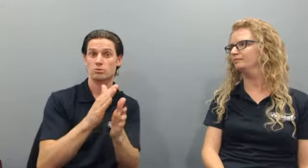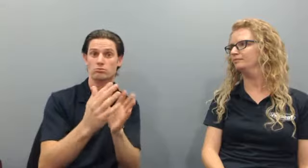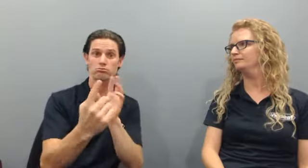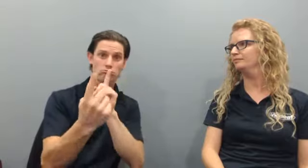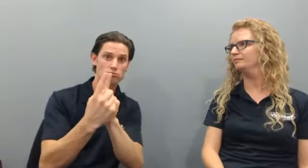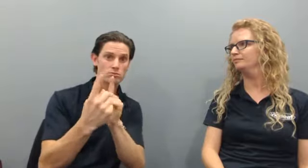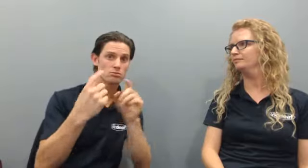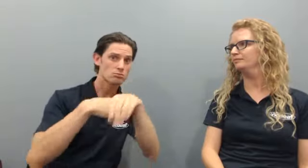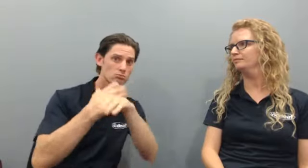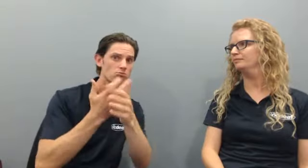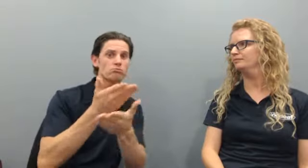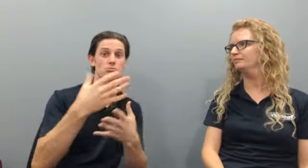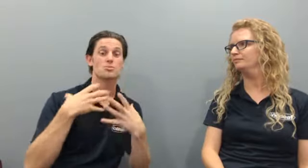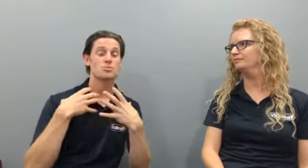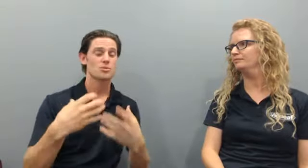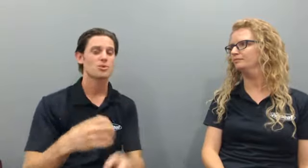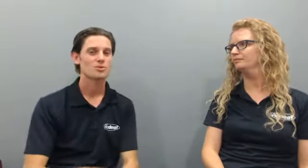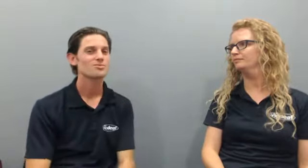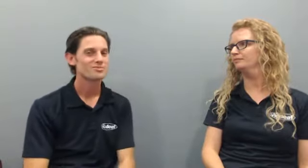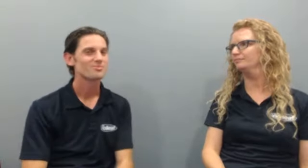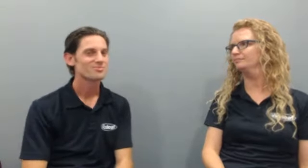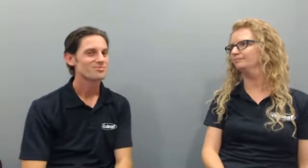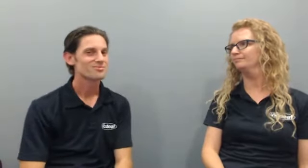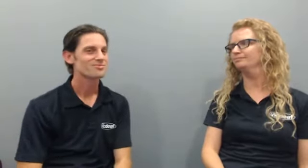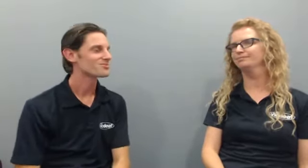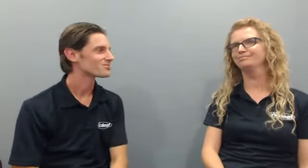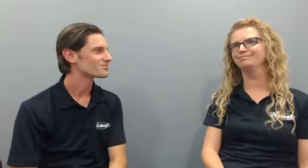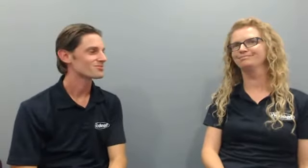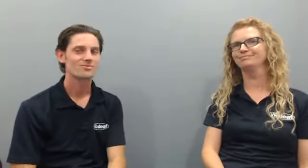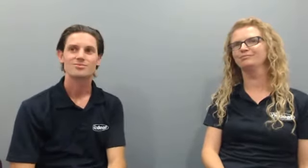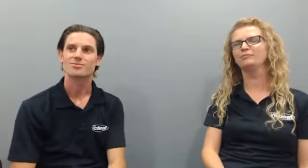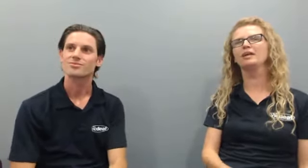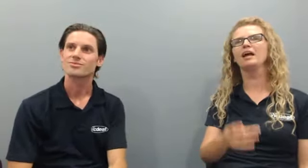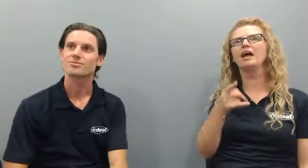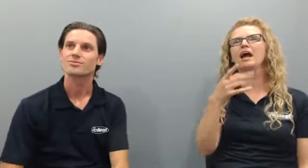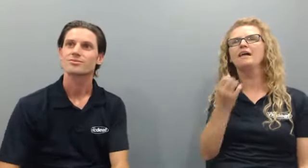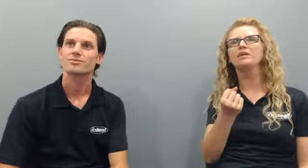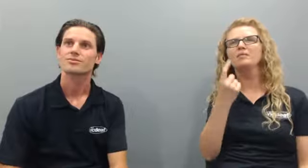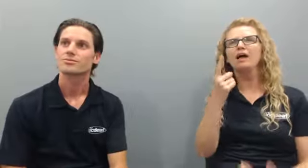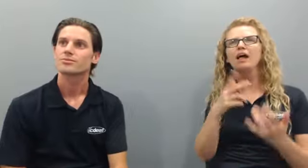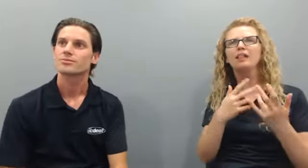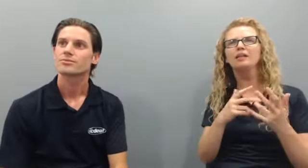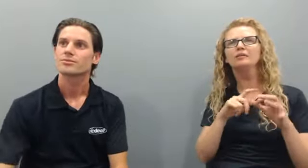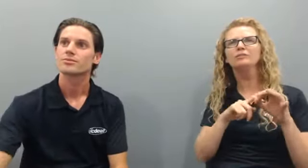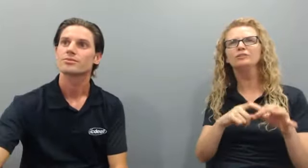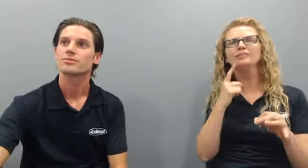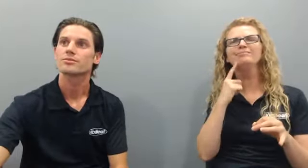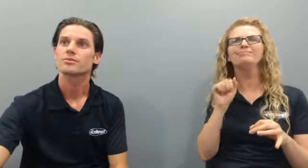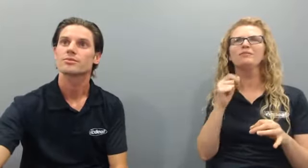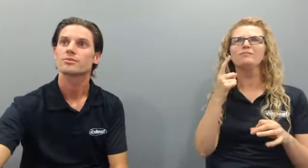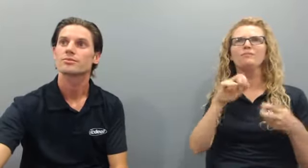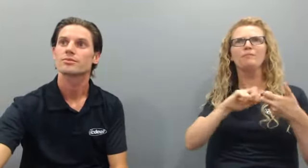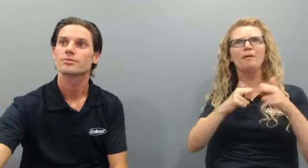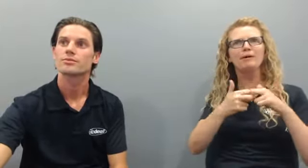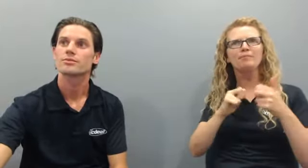ndis@vicdeaf.com.au, and we're happy to meet with you and Skype chat with you to go through that form. There is another question here that